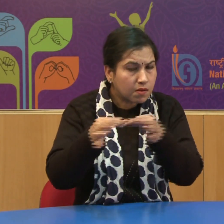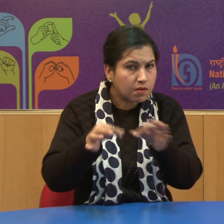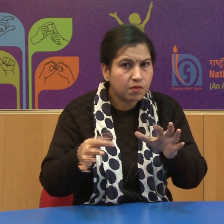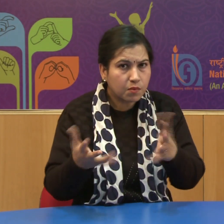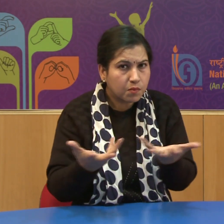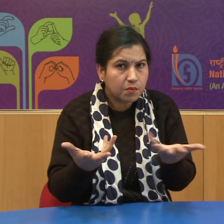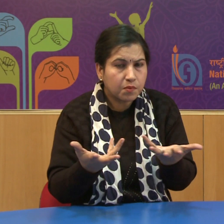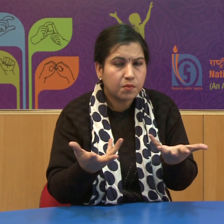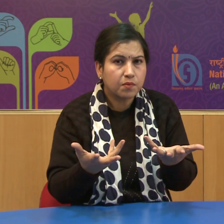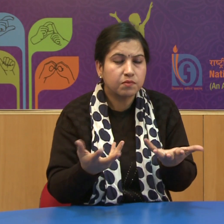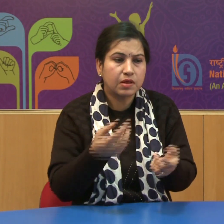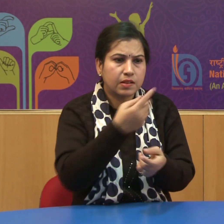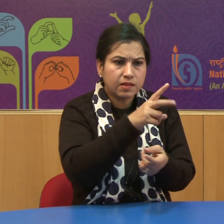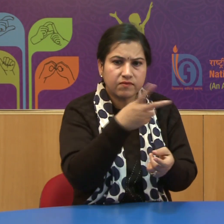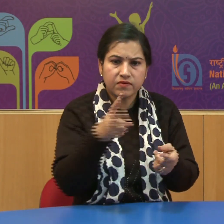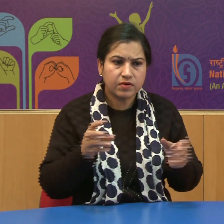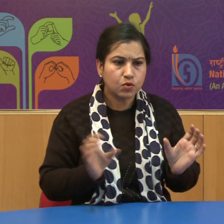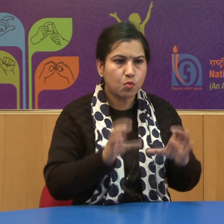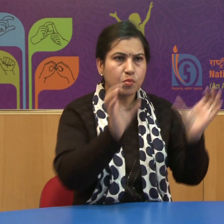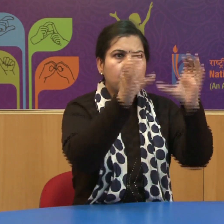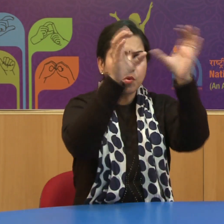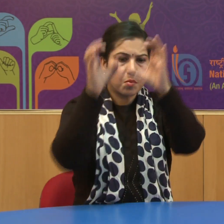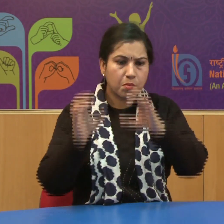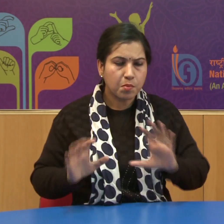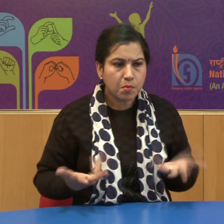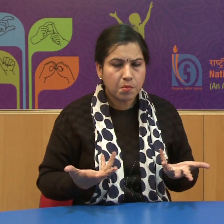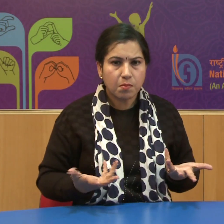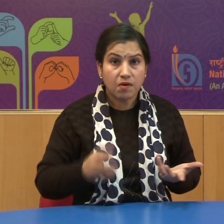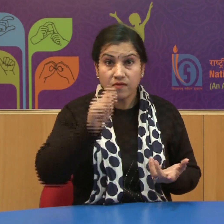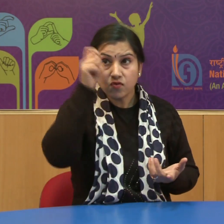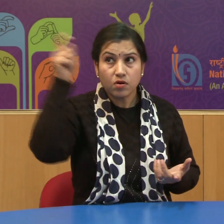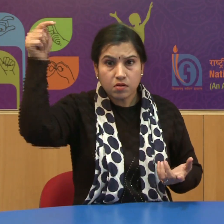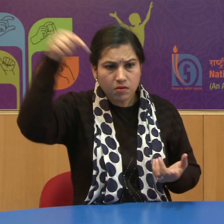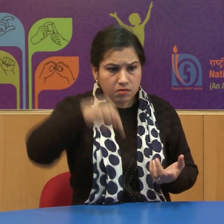by different groups against the foreign rule.